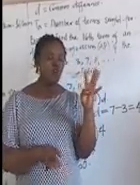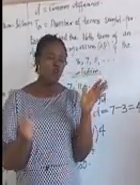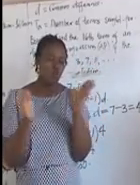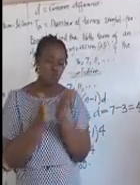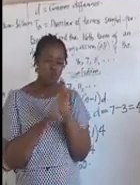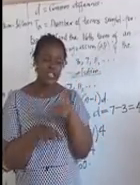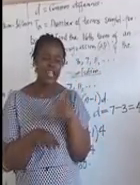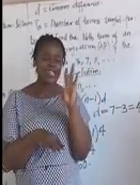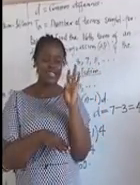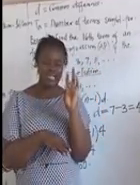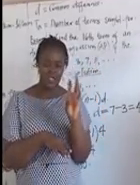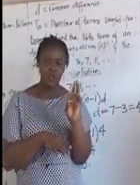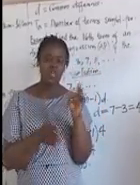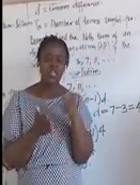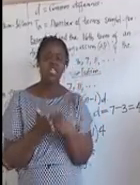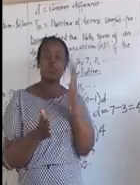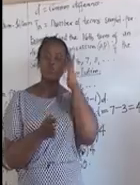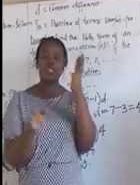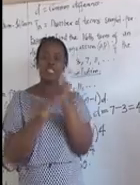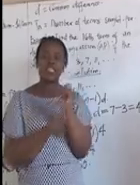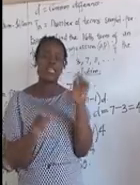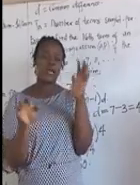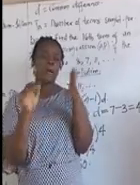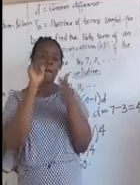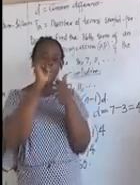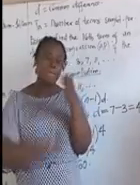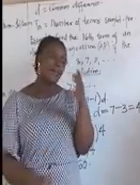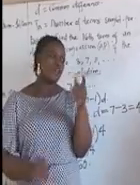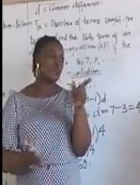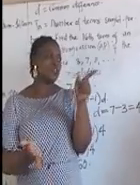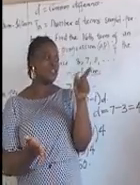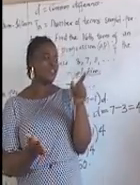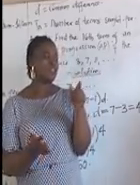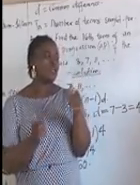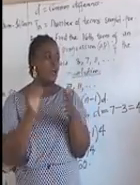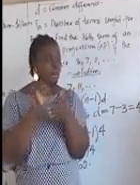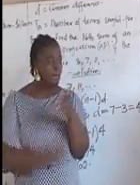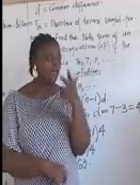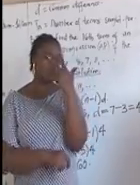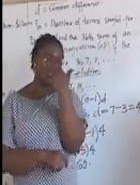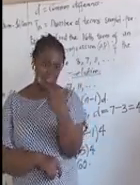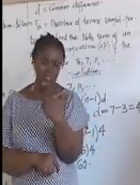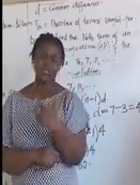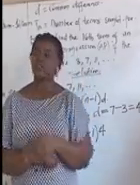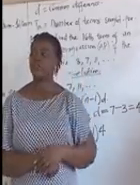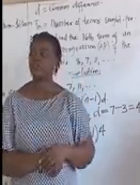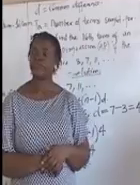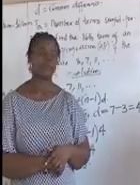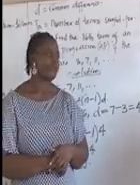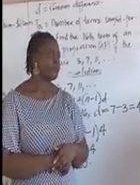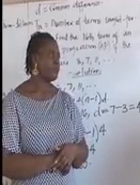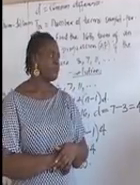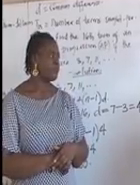If that 7 minus 4 would have been what? Positive 3. So 4 minus 7 is what? 3.